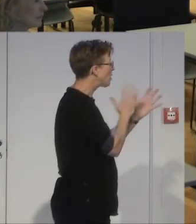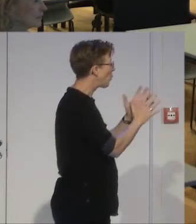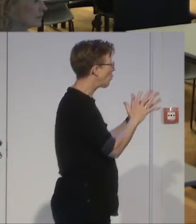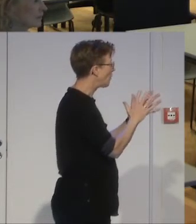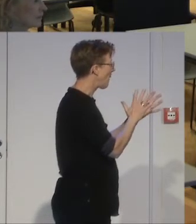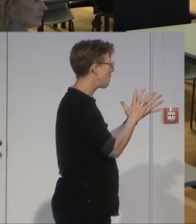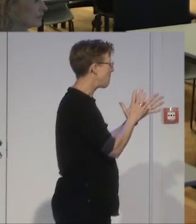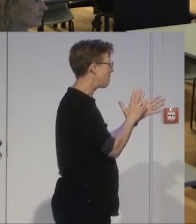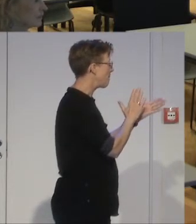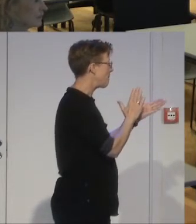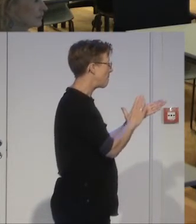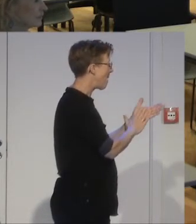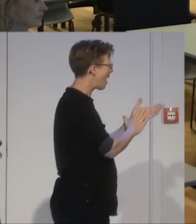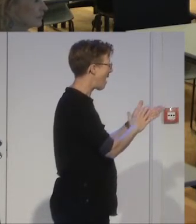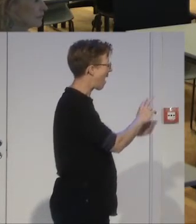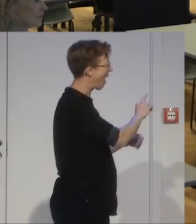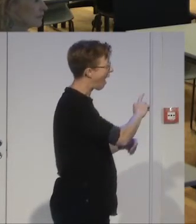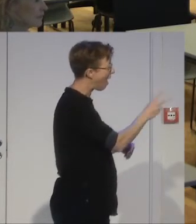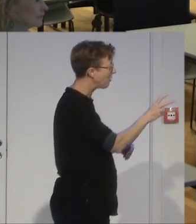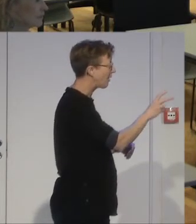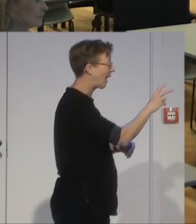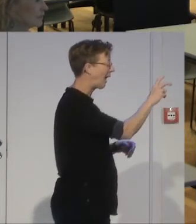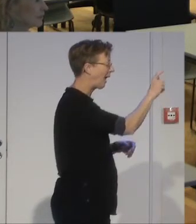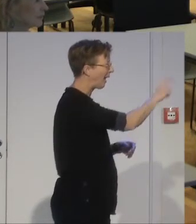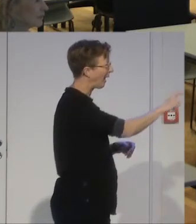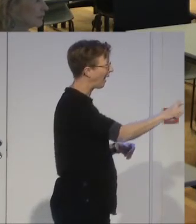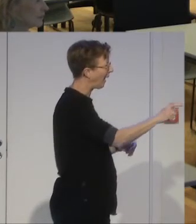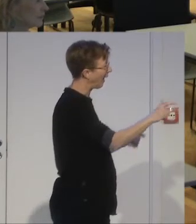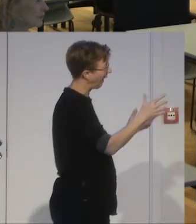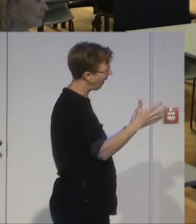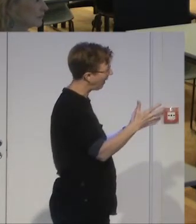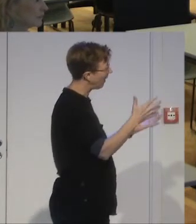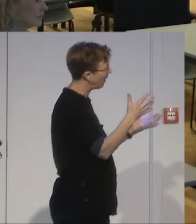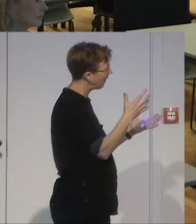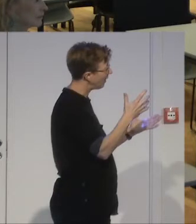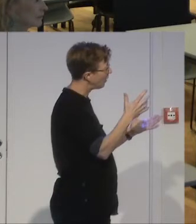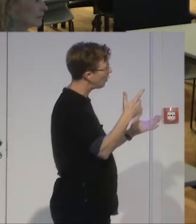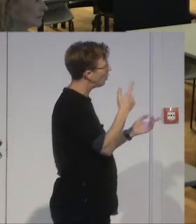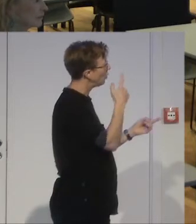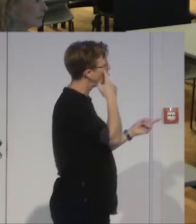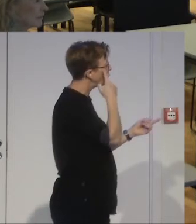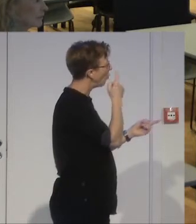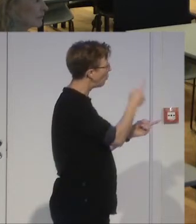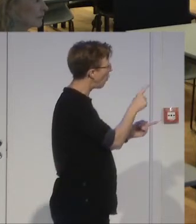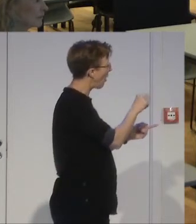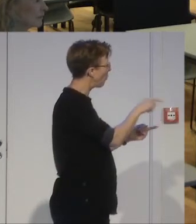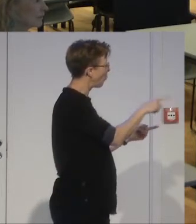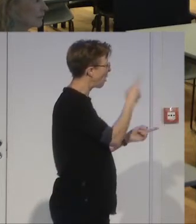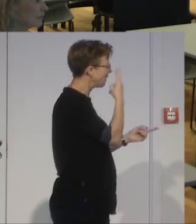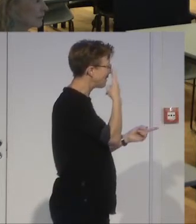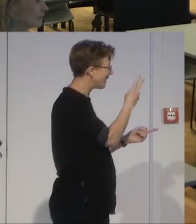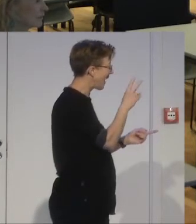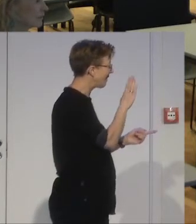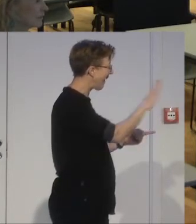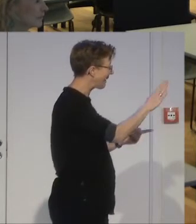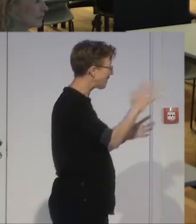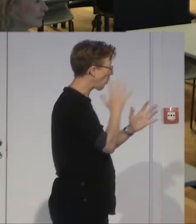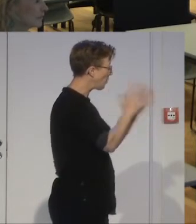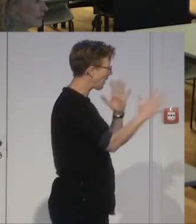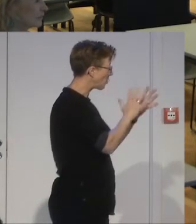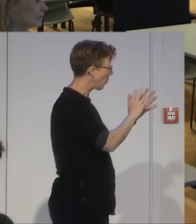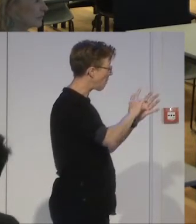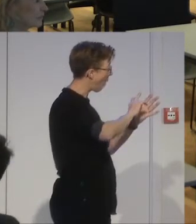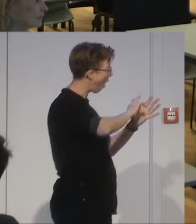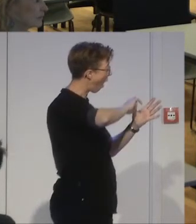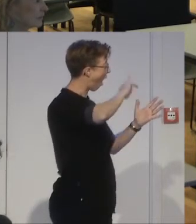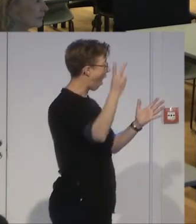deaf? Do you feel that you can see their communication in another way? Do you now also